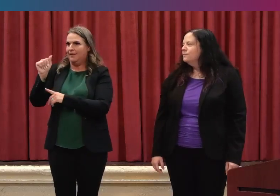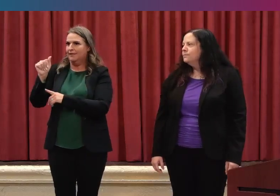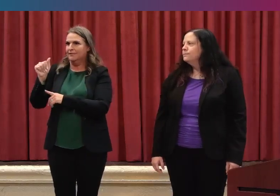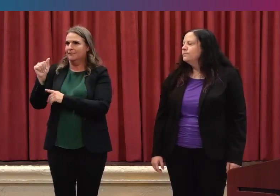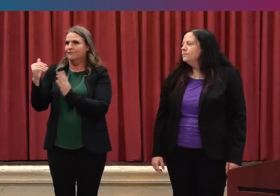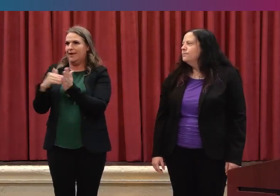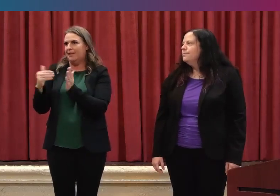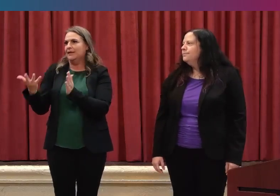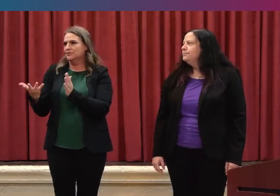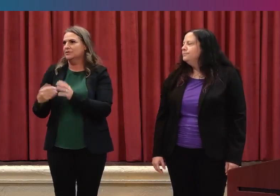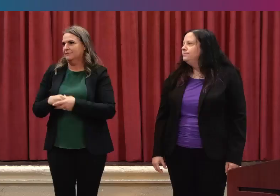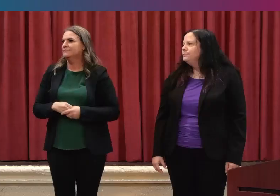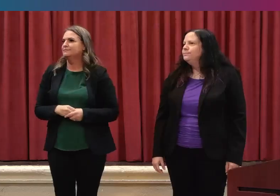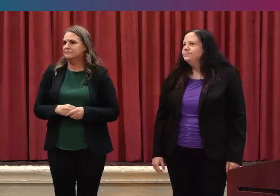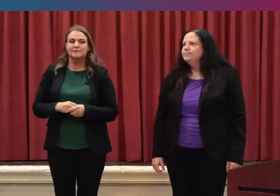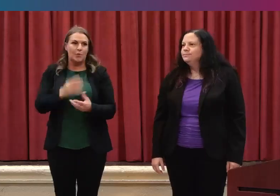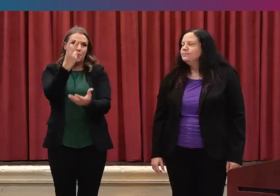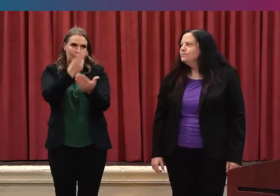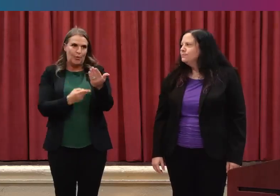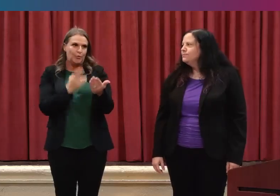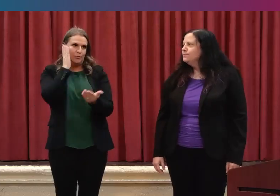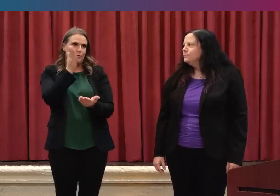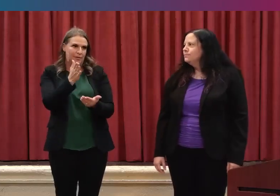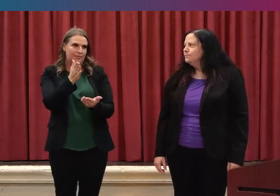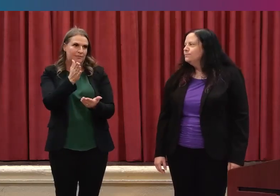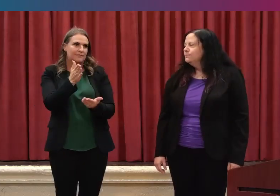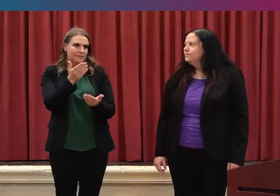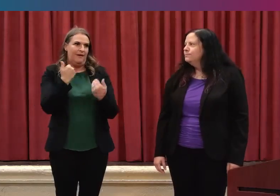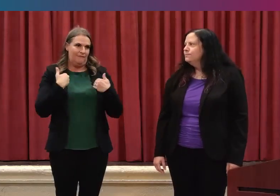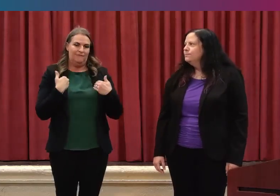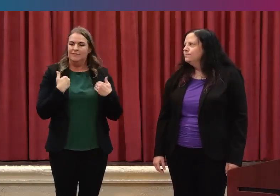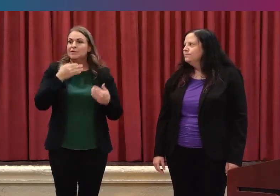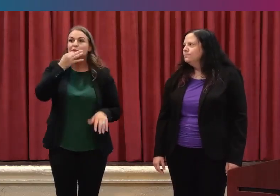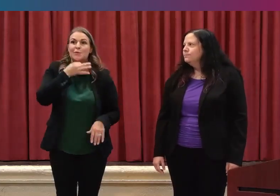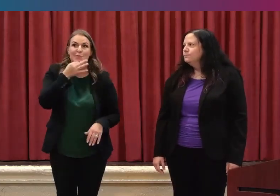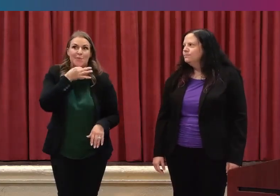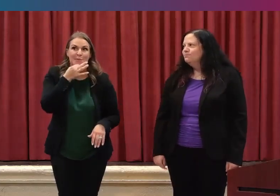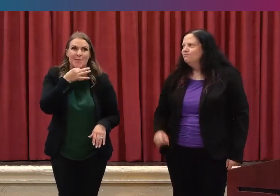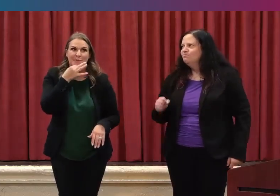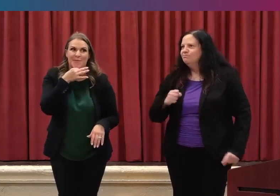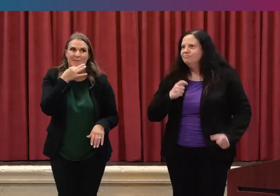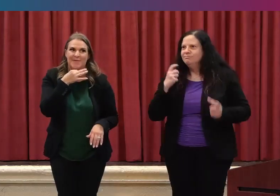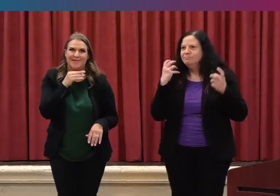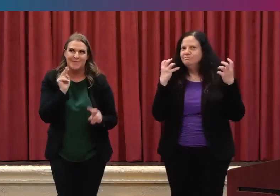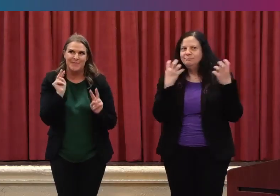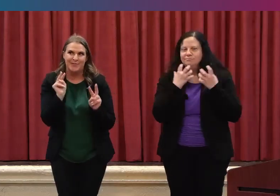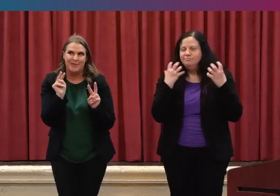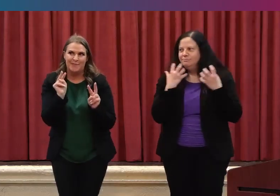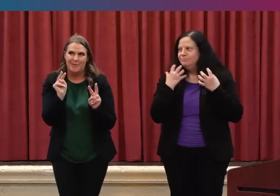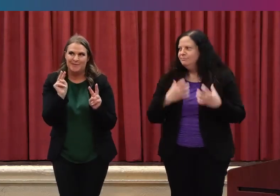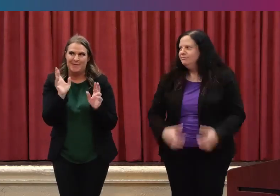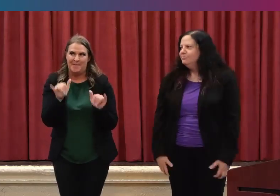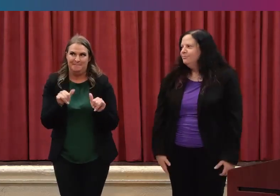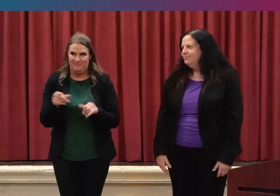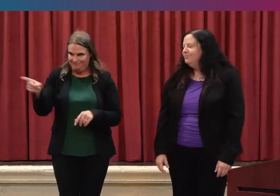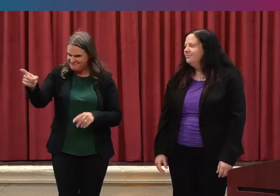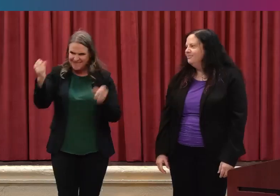other resource is how to file a complaint. Both of those will be uploaded to the website soon, so keep an eye